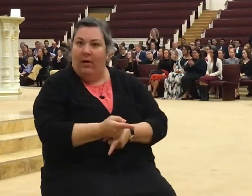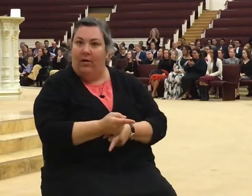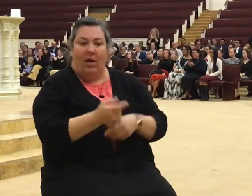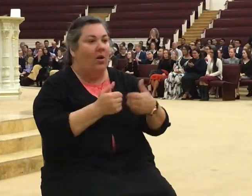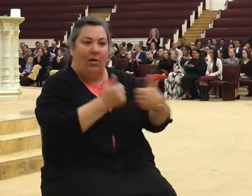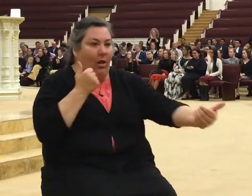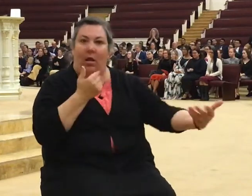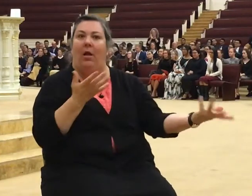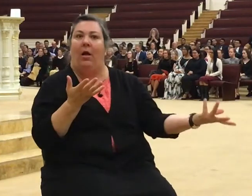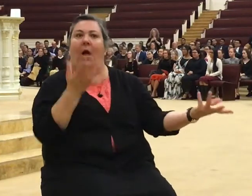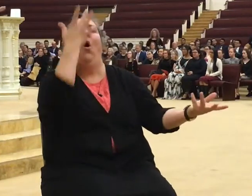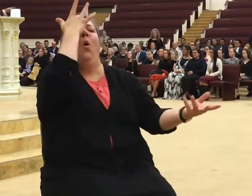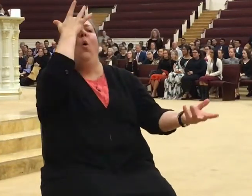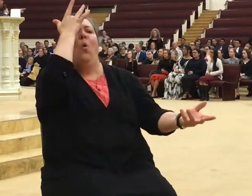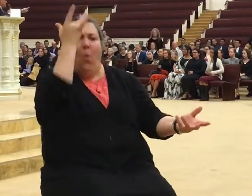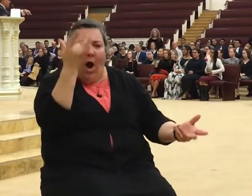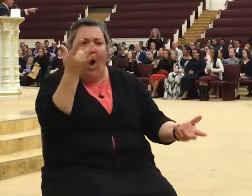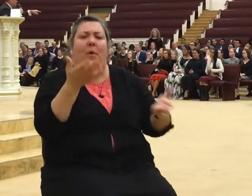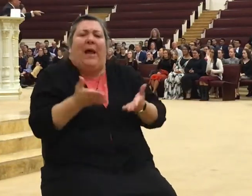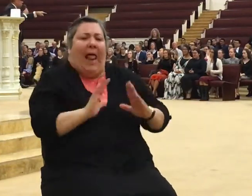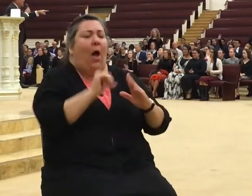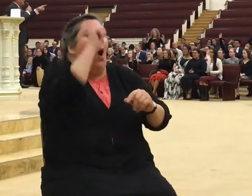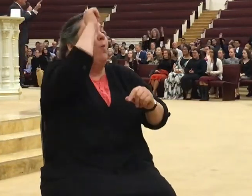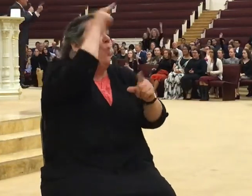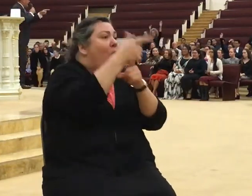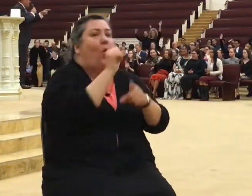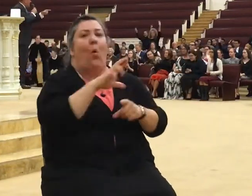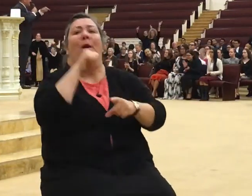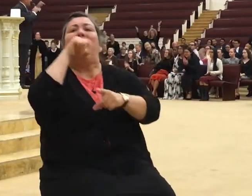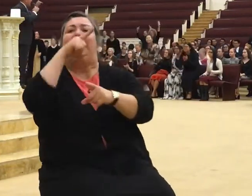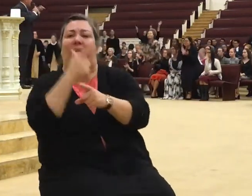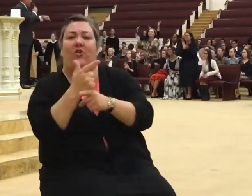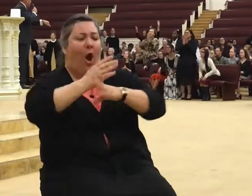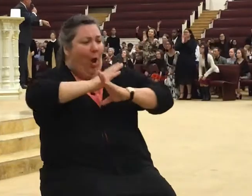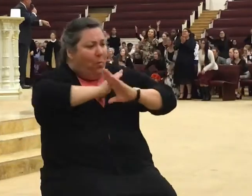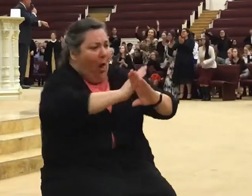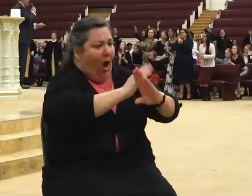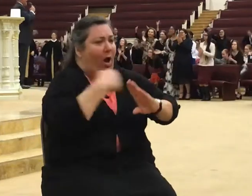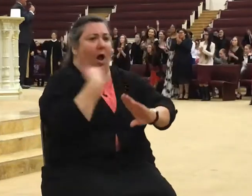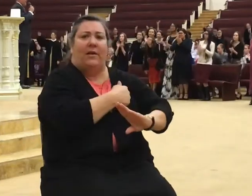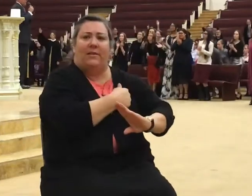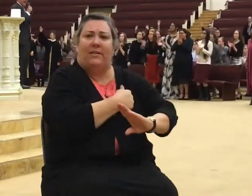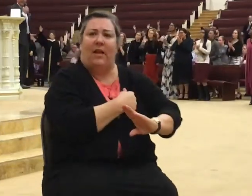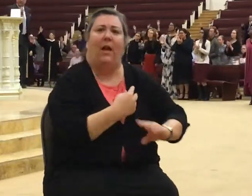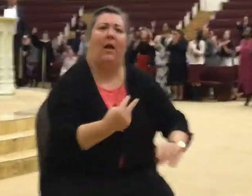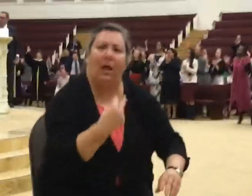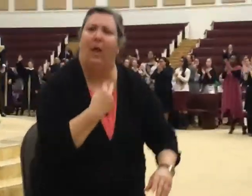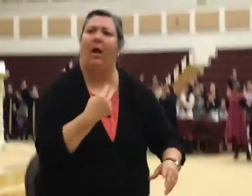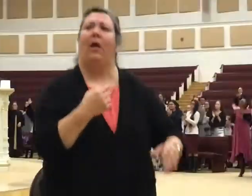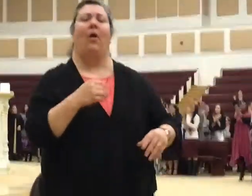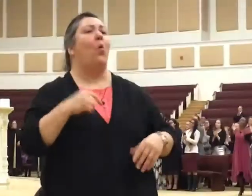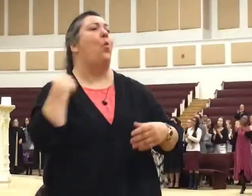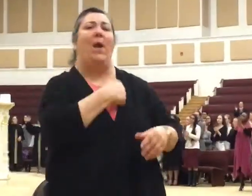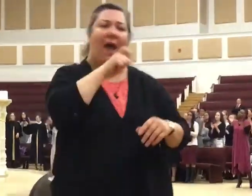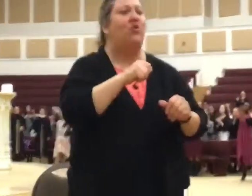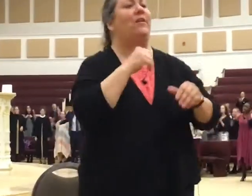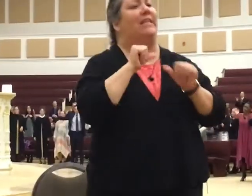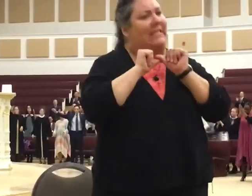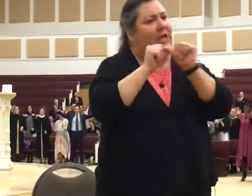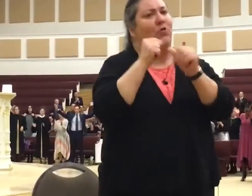Why would we even let a brother or sister in this room stop us and get us hung up? Hey, we got to keep working through this